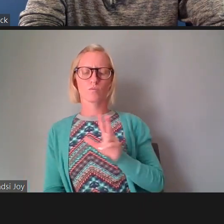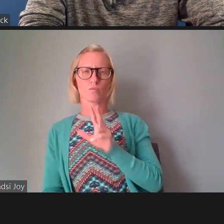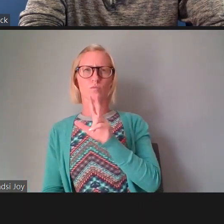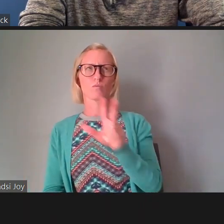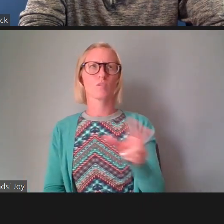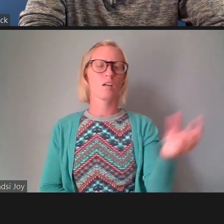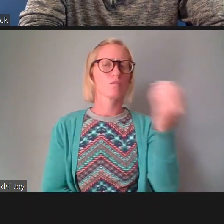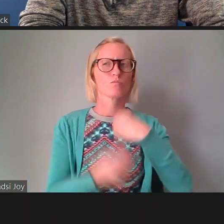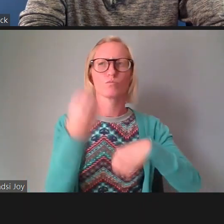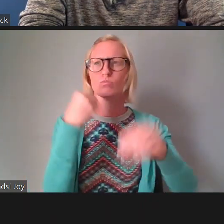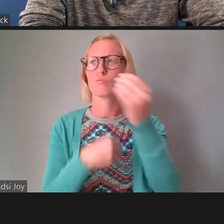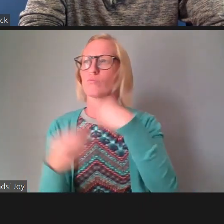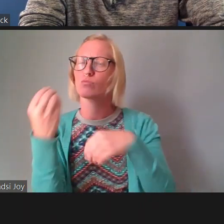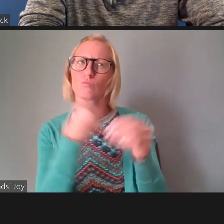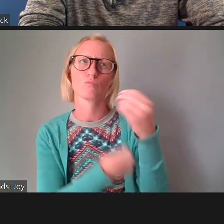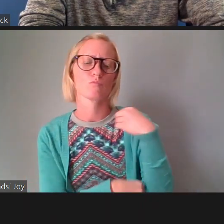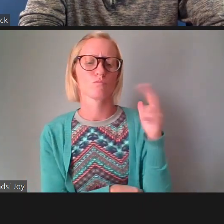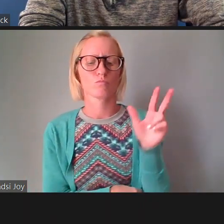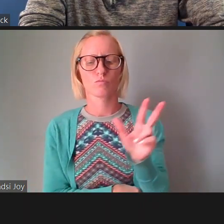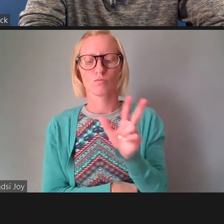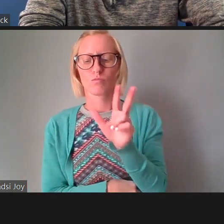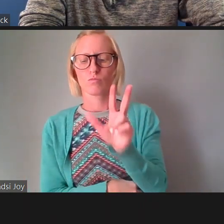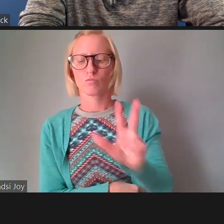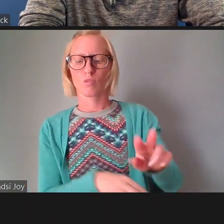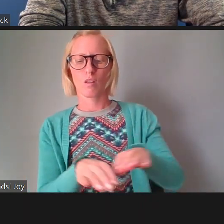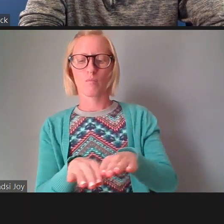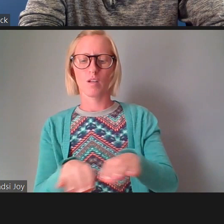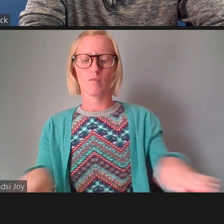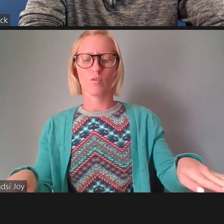scar toward the platform and the meeting.